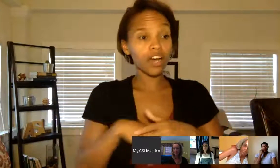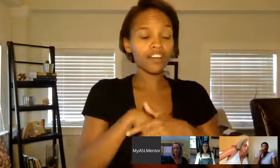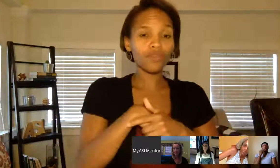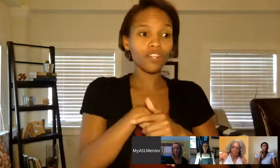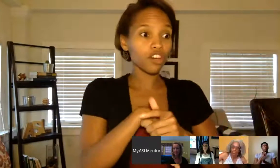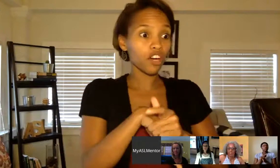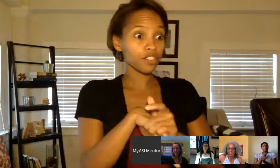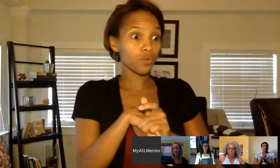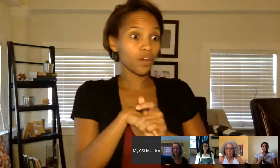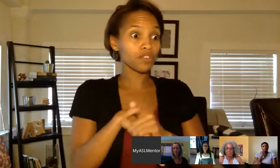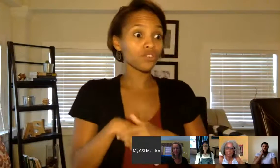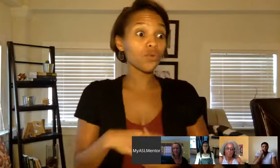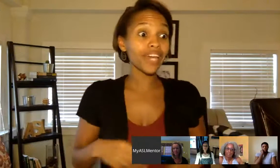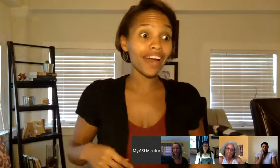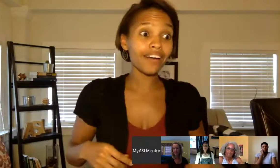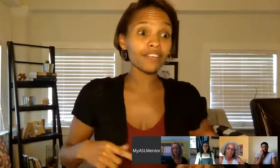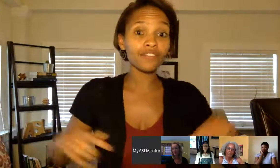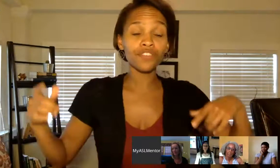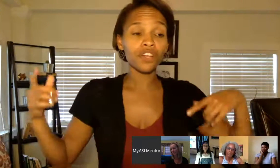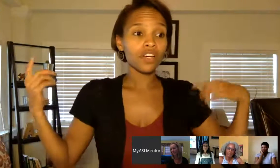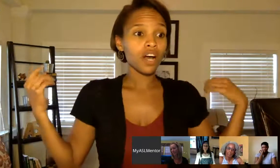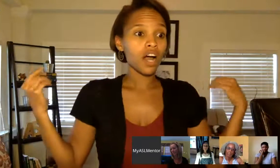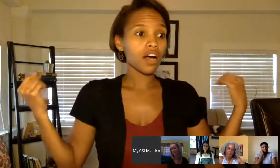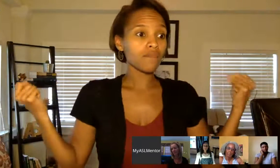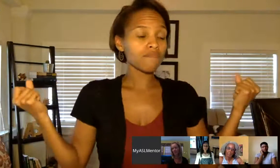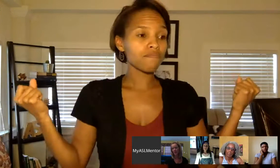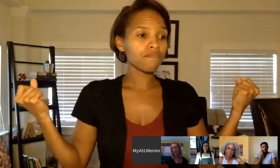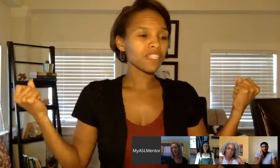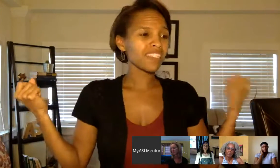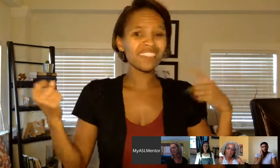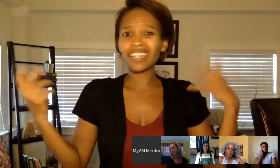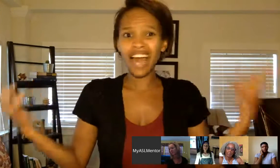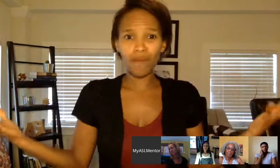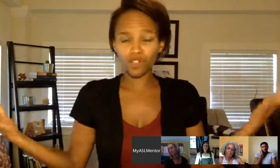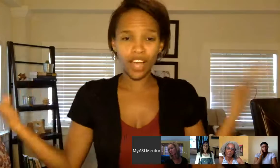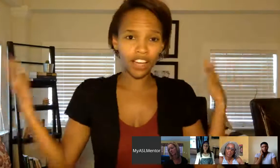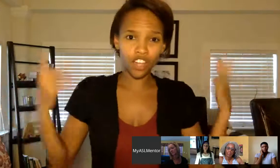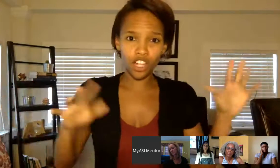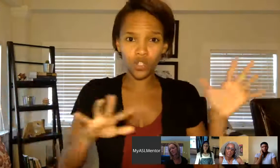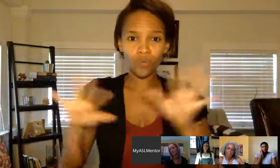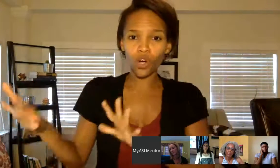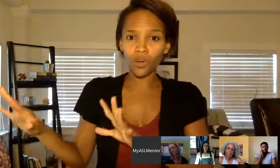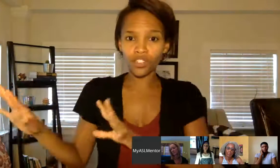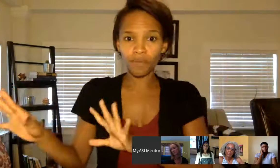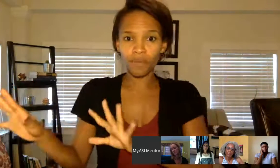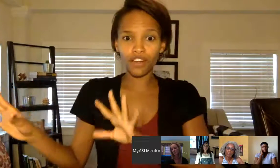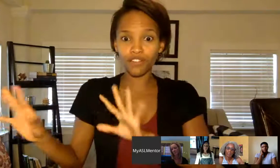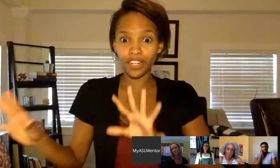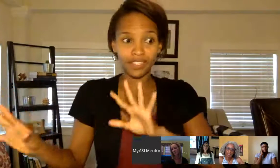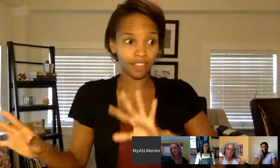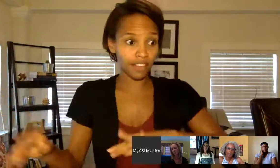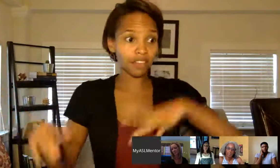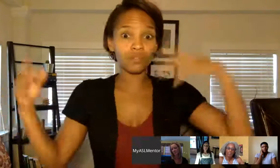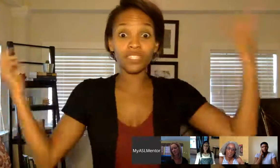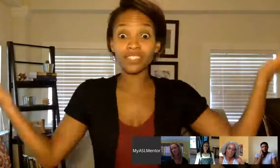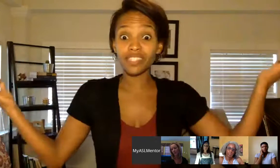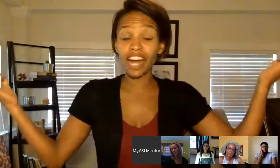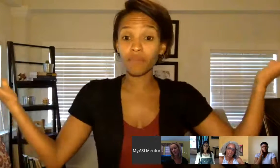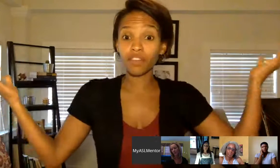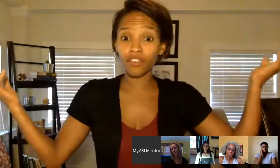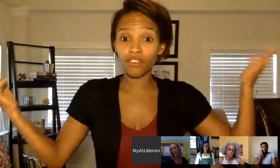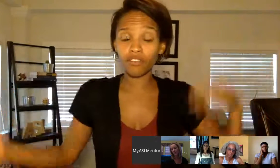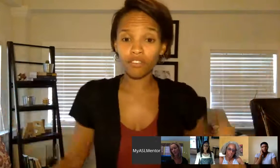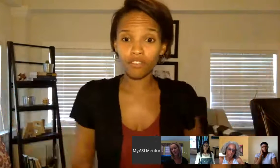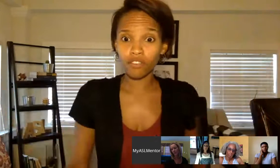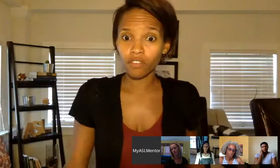It's all kind of one thought as well. So we have, this isn't an abstract thought, so I won't go into the paraphrasing thing. What's the